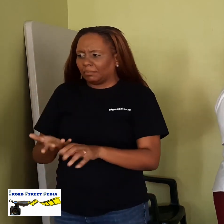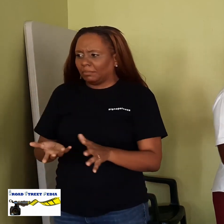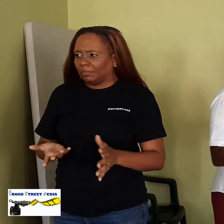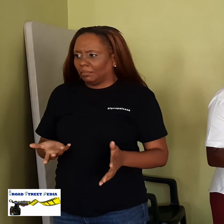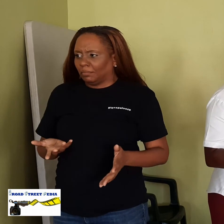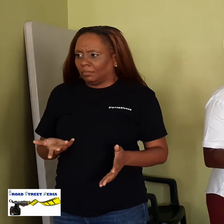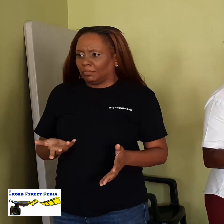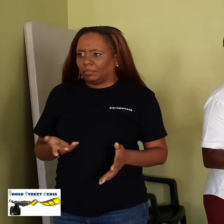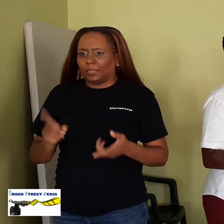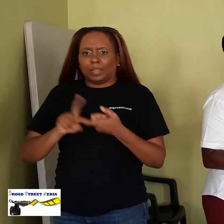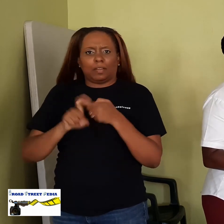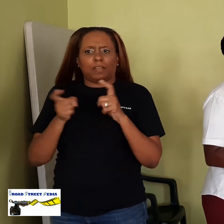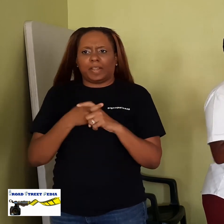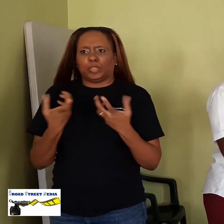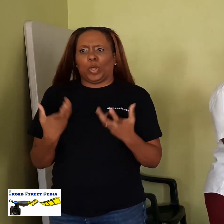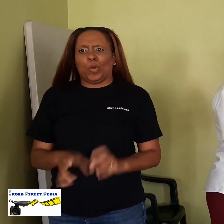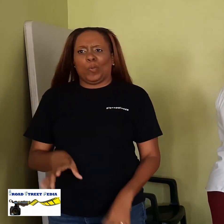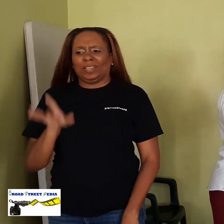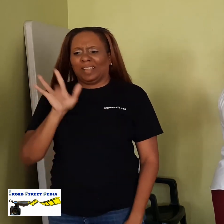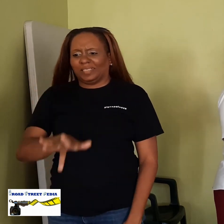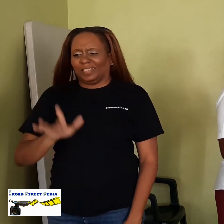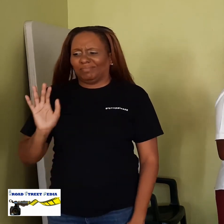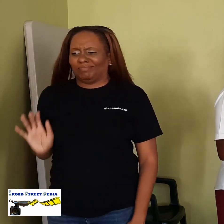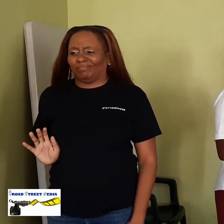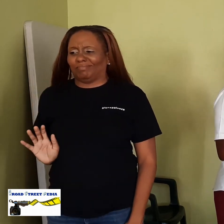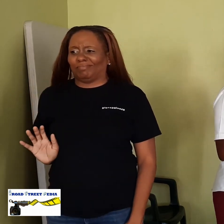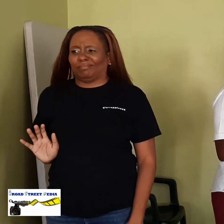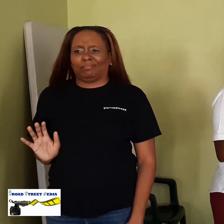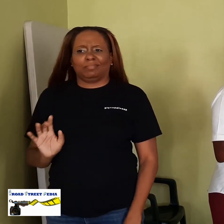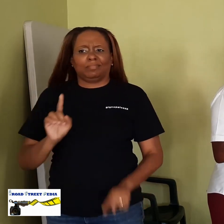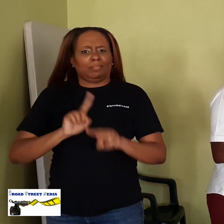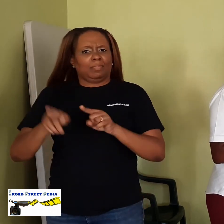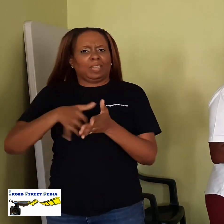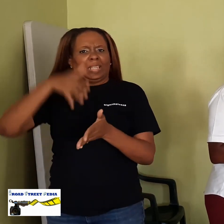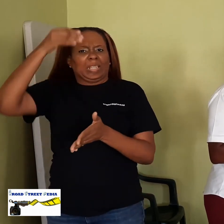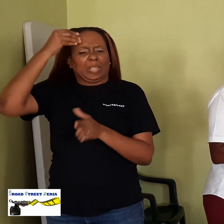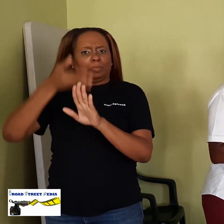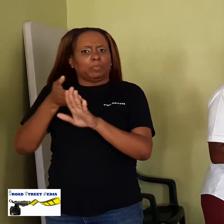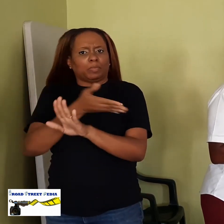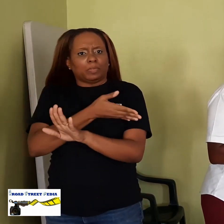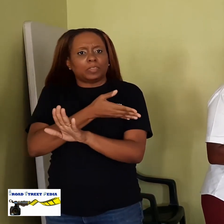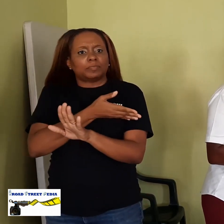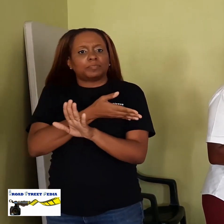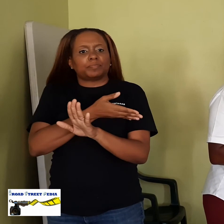even your friends may not want to take it. And as we learned before, that is